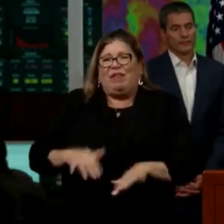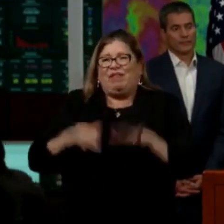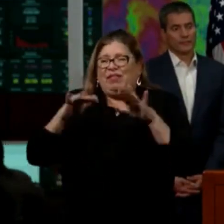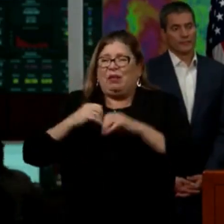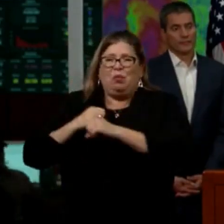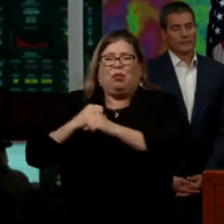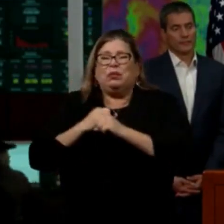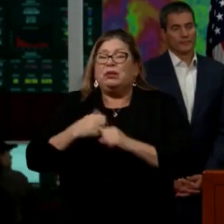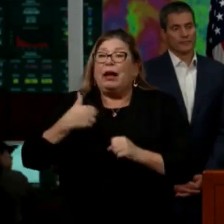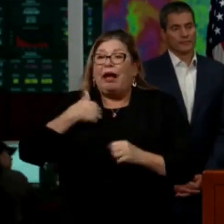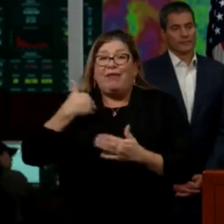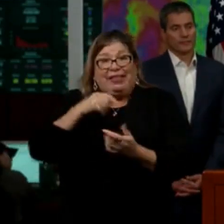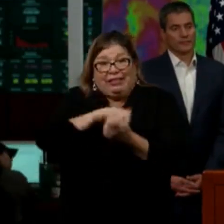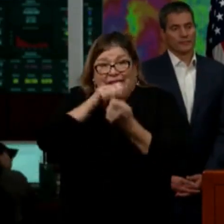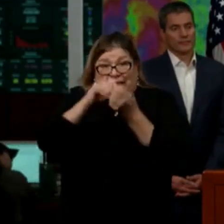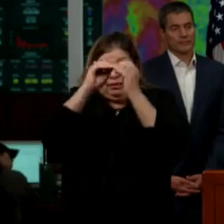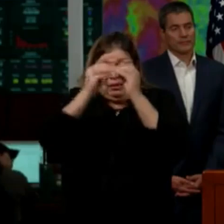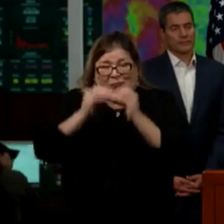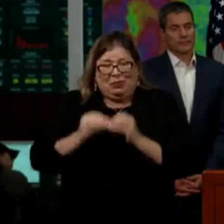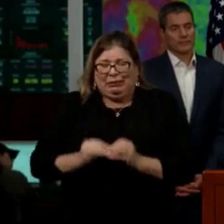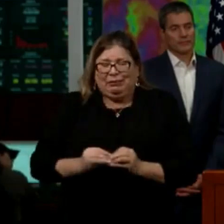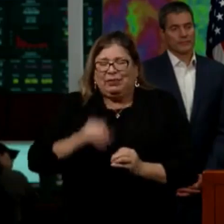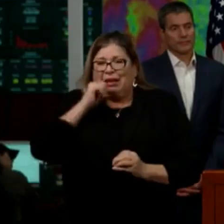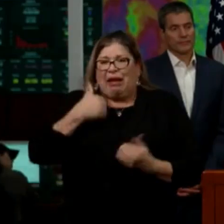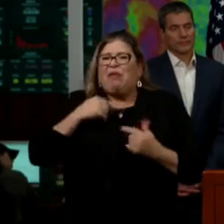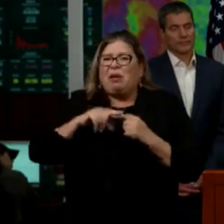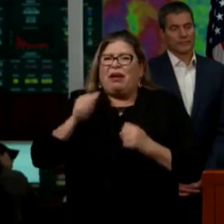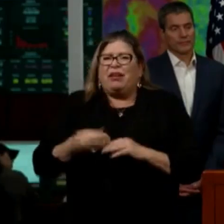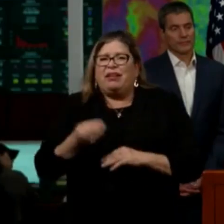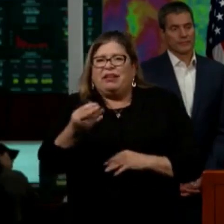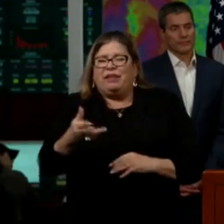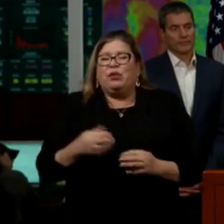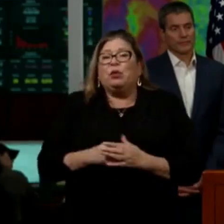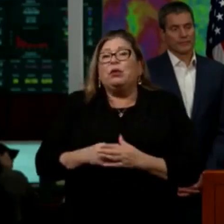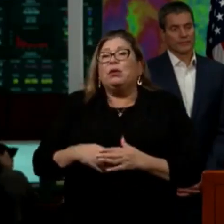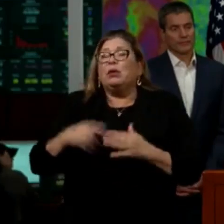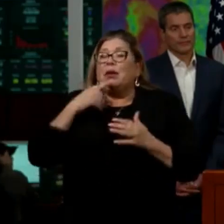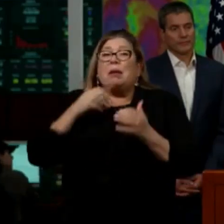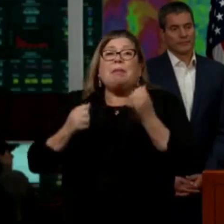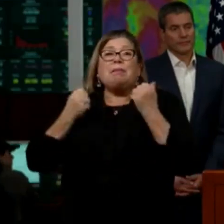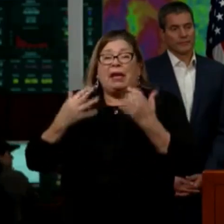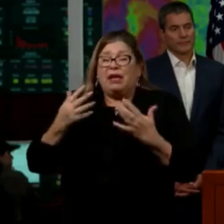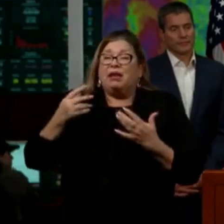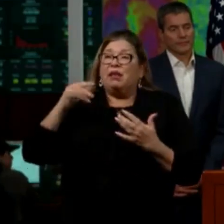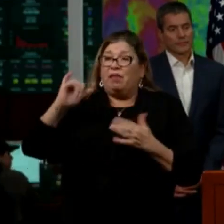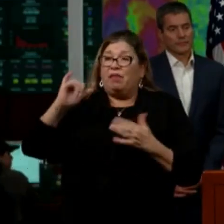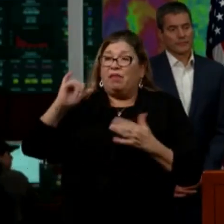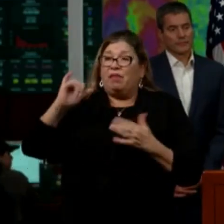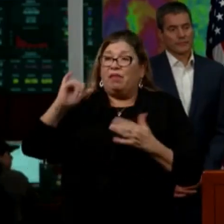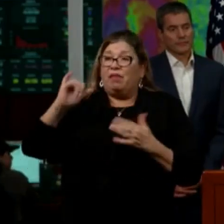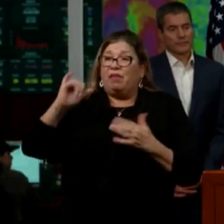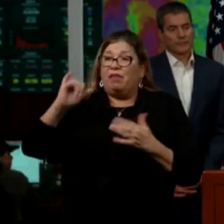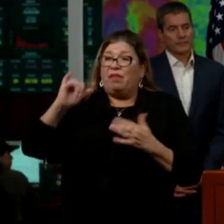have the breakdown of exactly how many are up to that level. A lot of it is in progress.